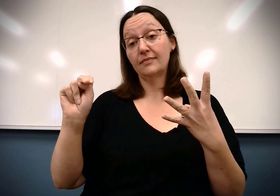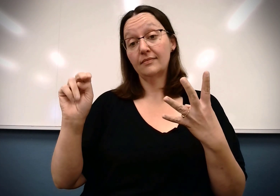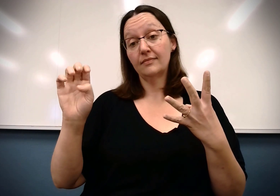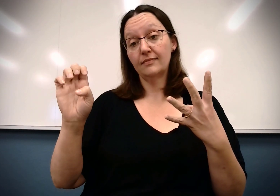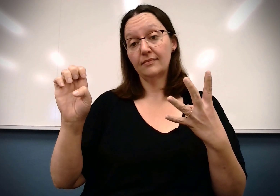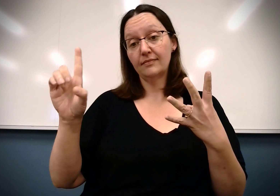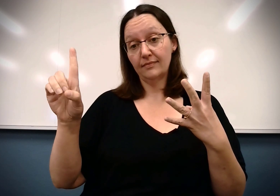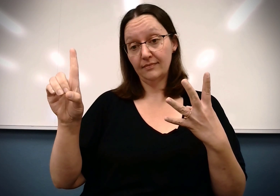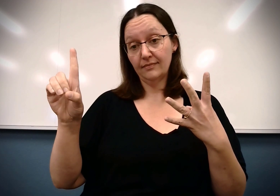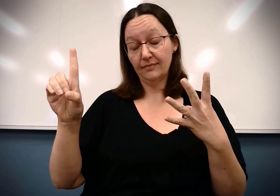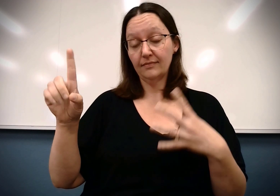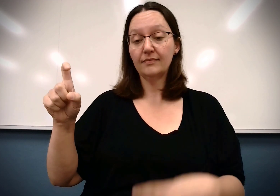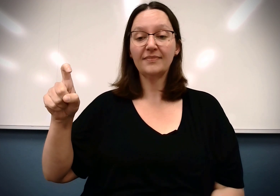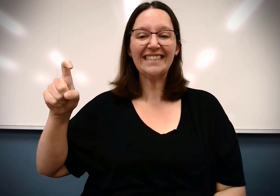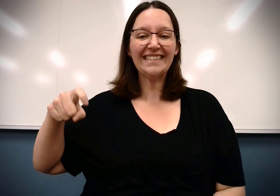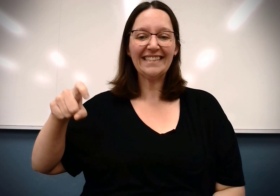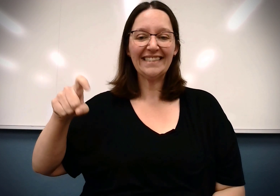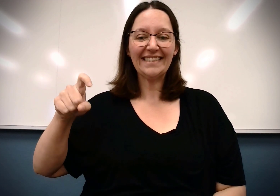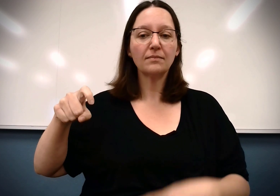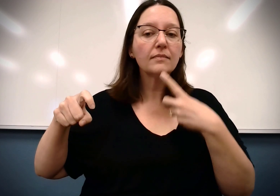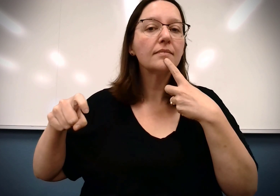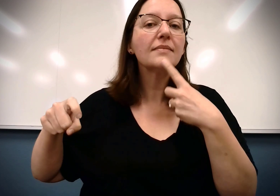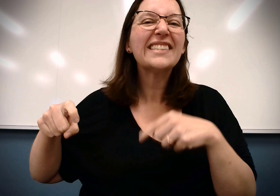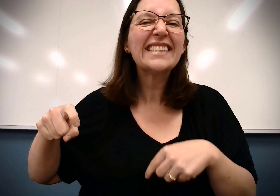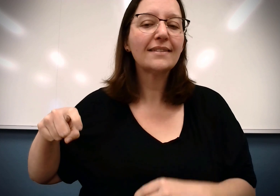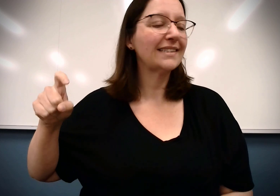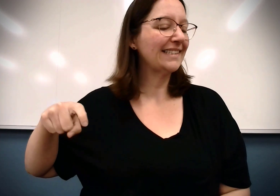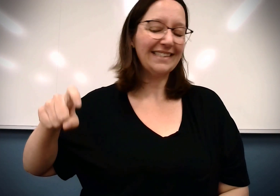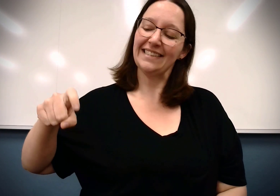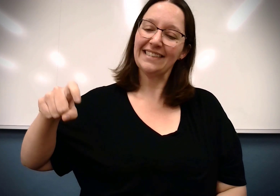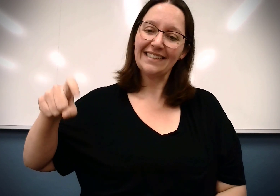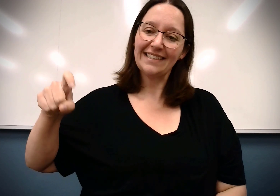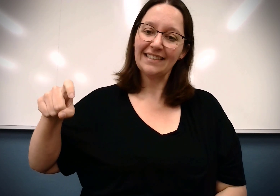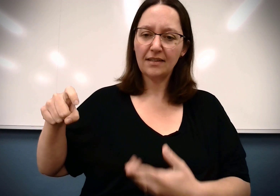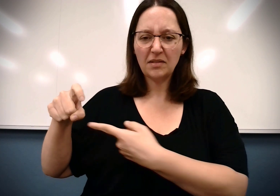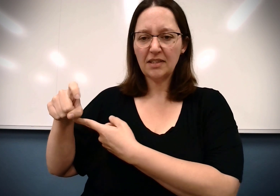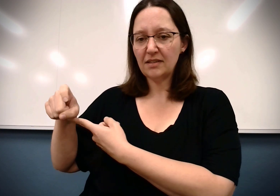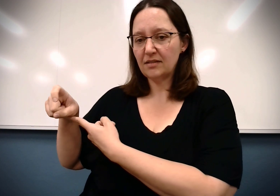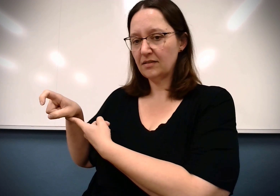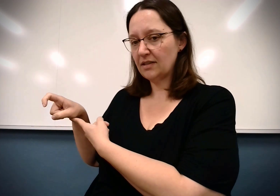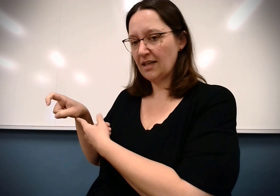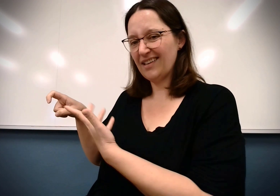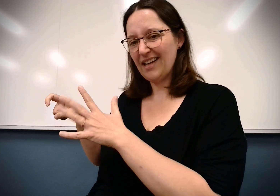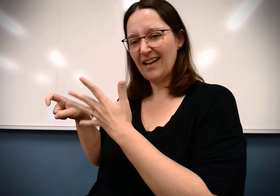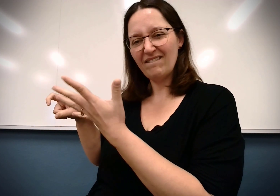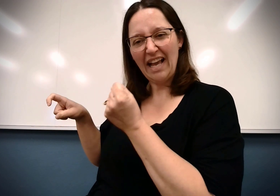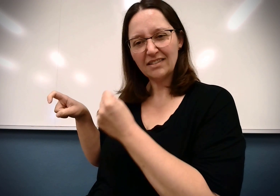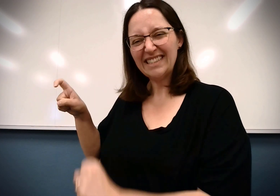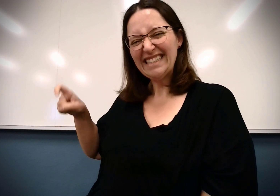Need. You're going to have an X hand shape, and you're going to clench your teeth and go E, right? I'm